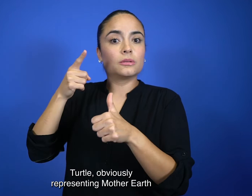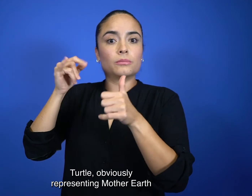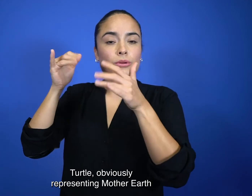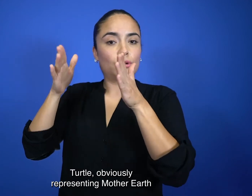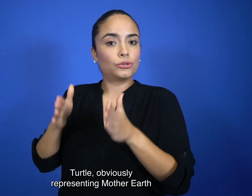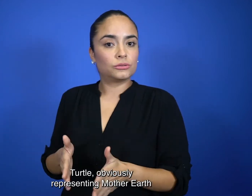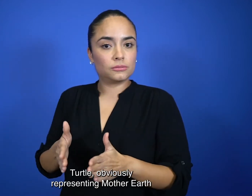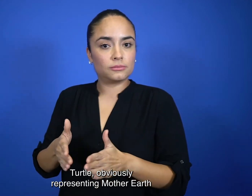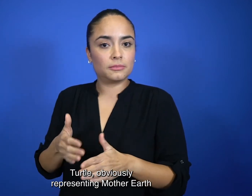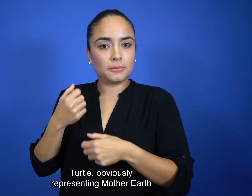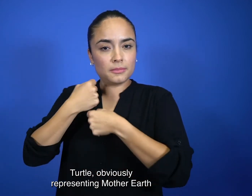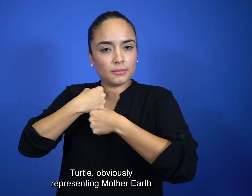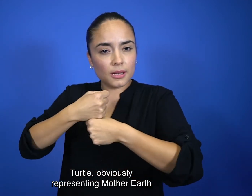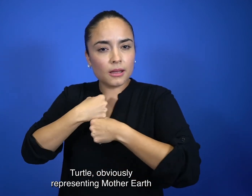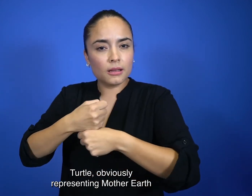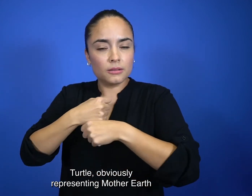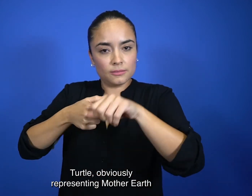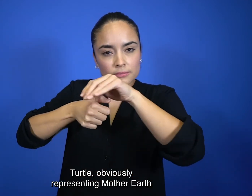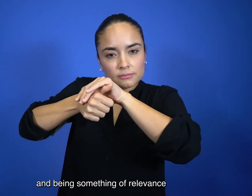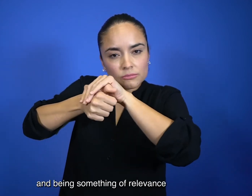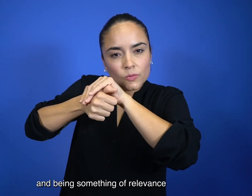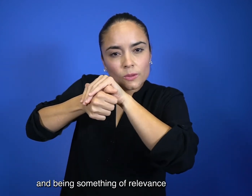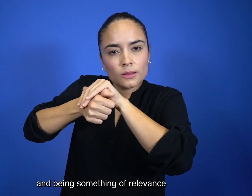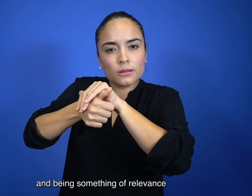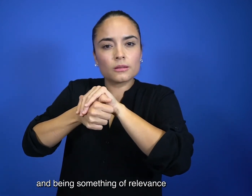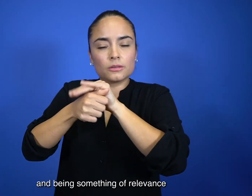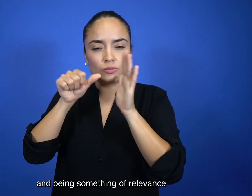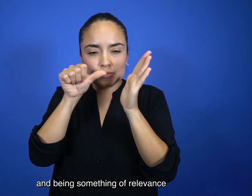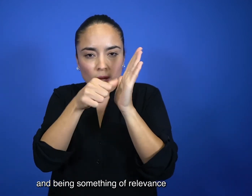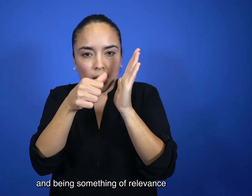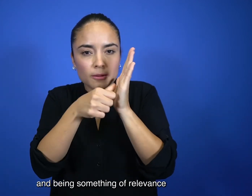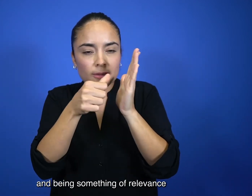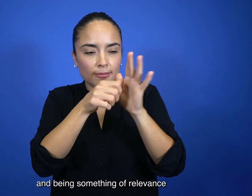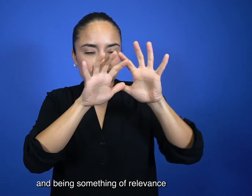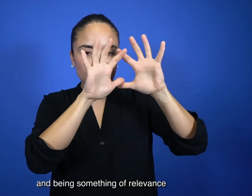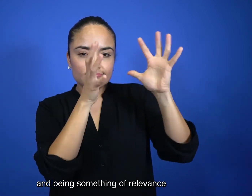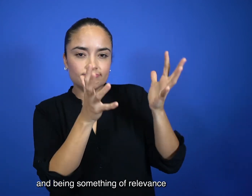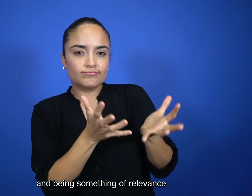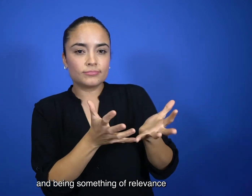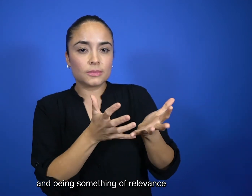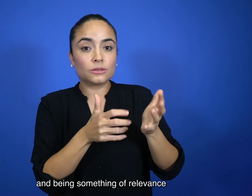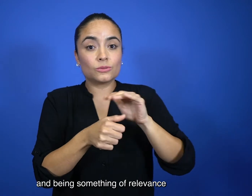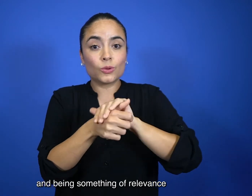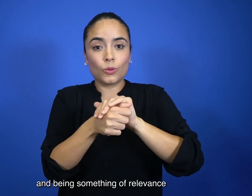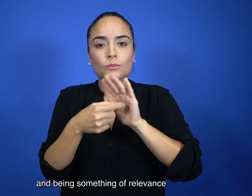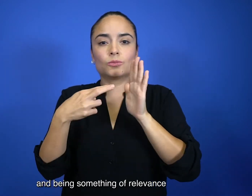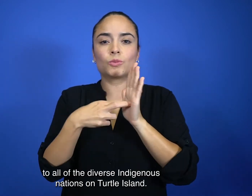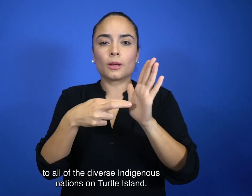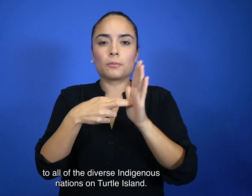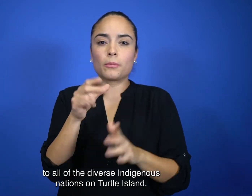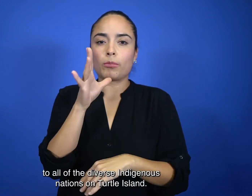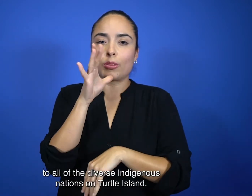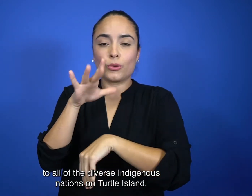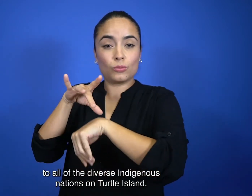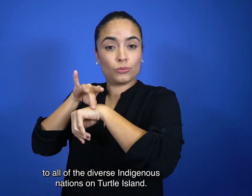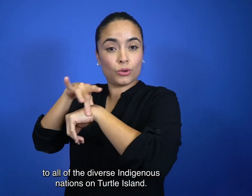obviously representing Mother Earth, and being something of relevance to all of the